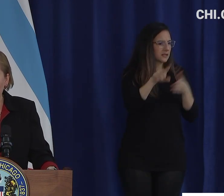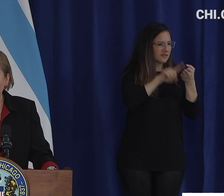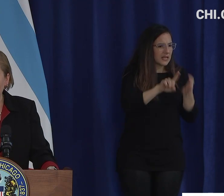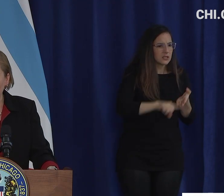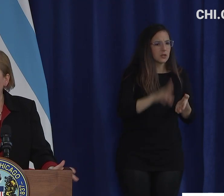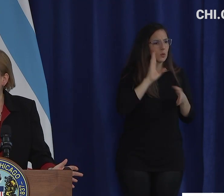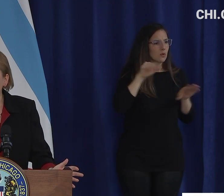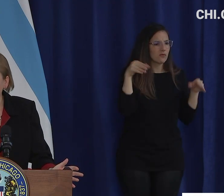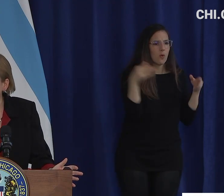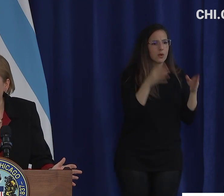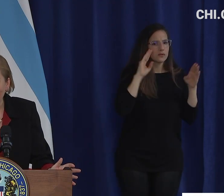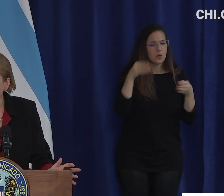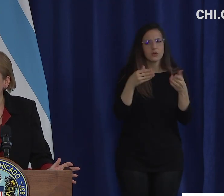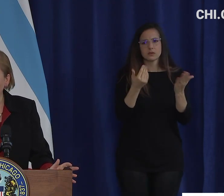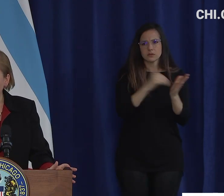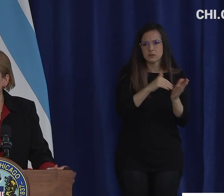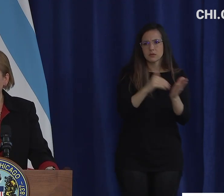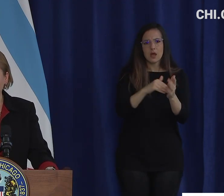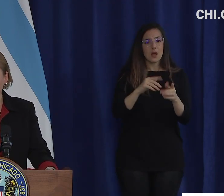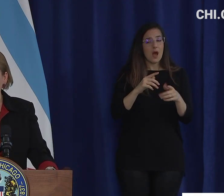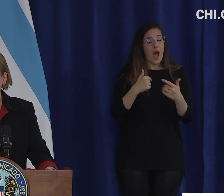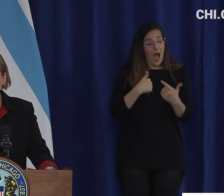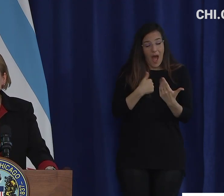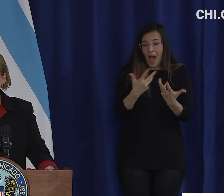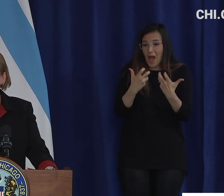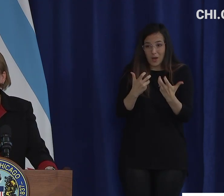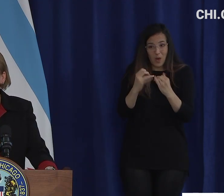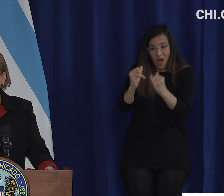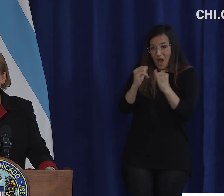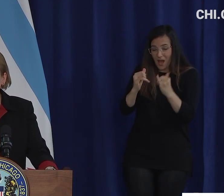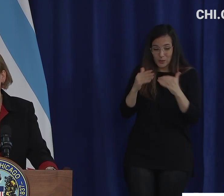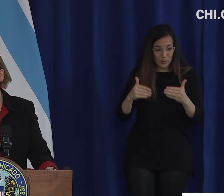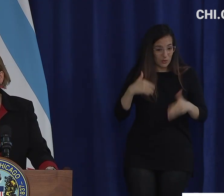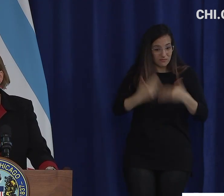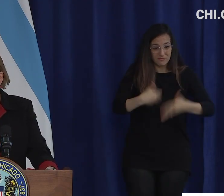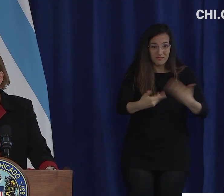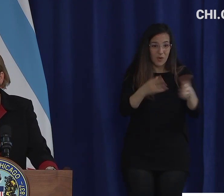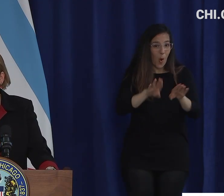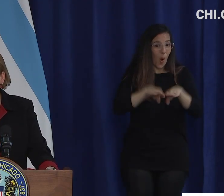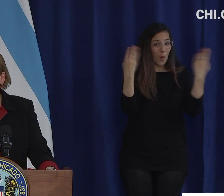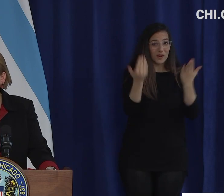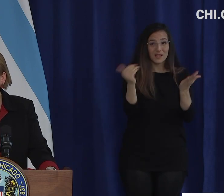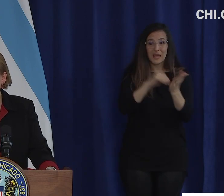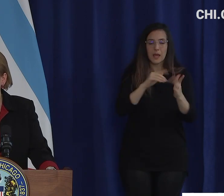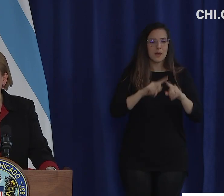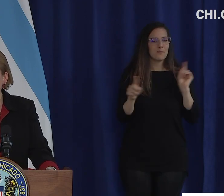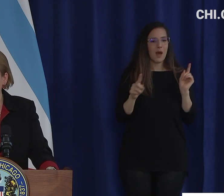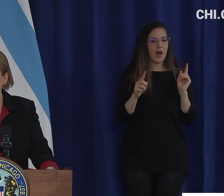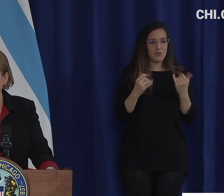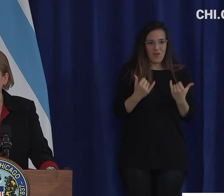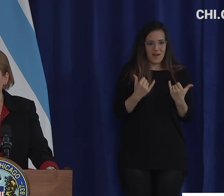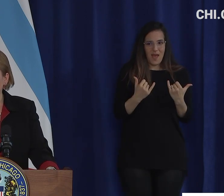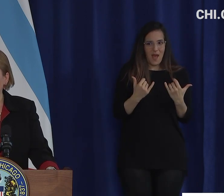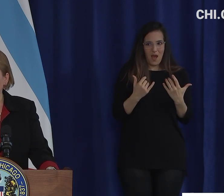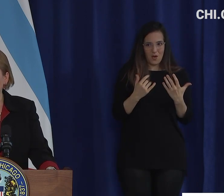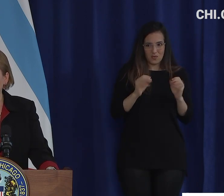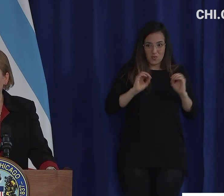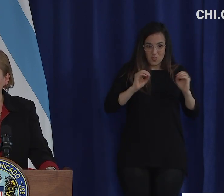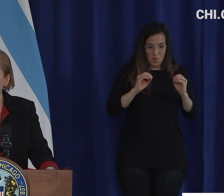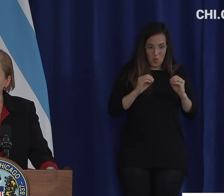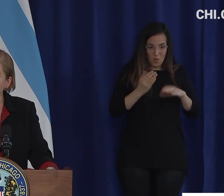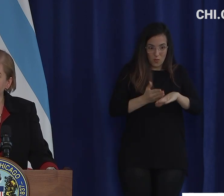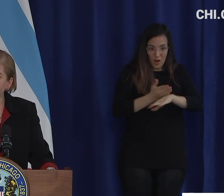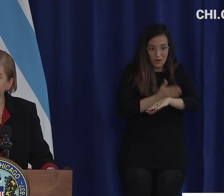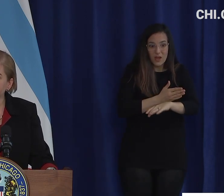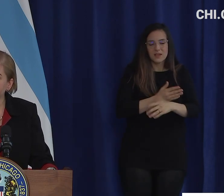But I want to be able to move ahead as much as everybody else does, but until we see some progress there, we will not be looking to further